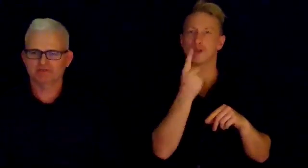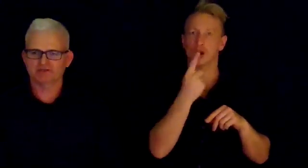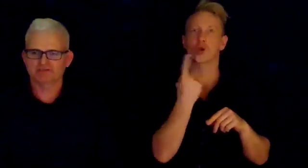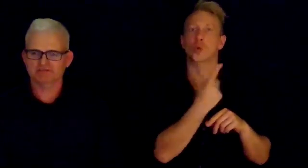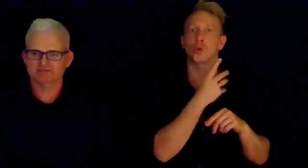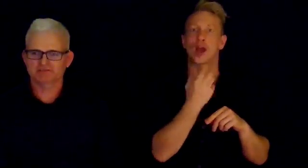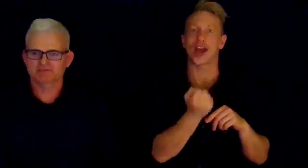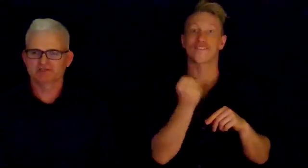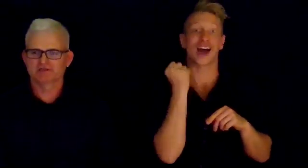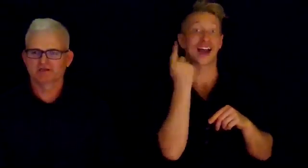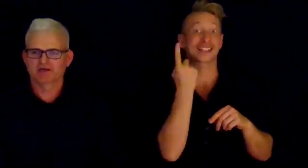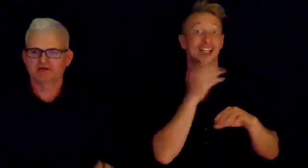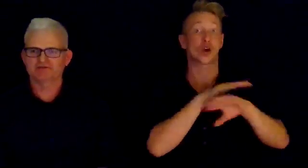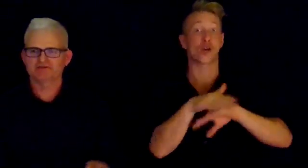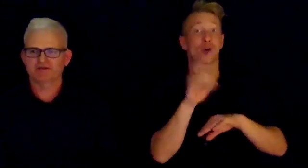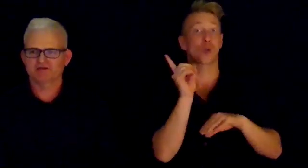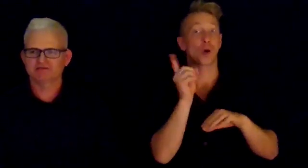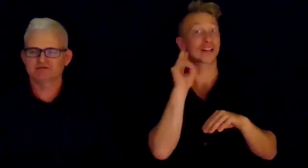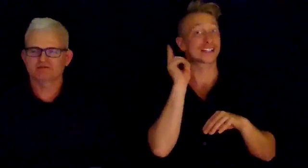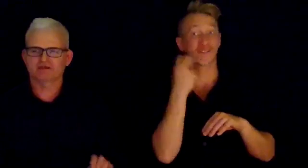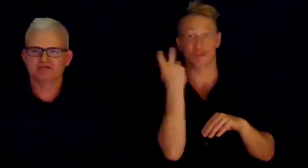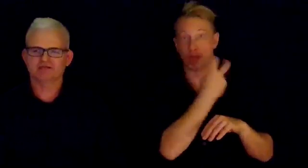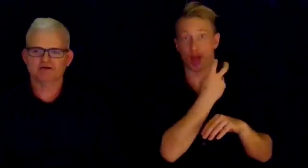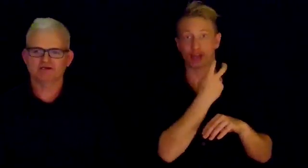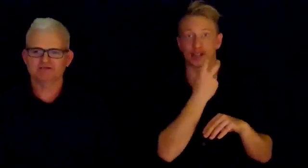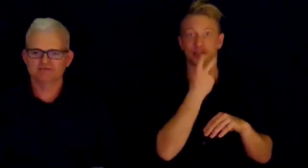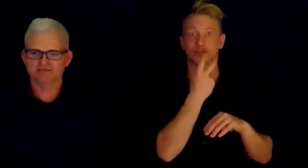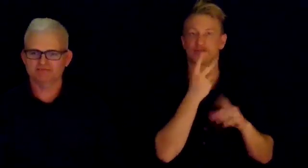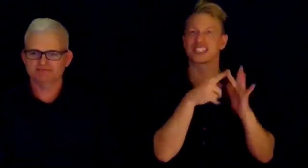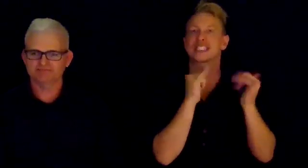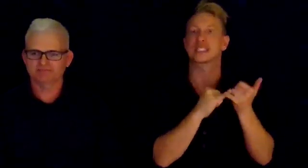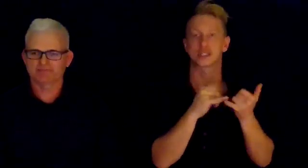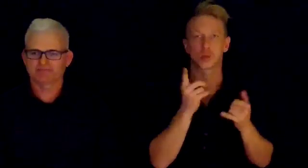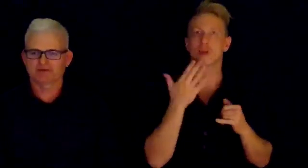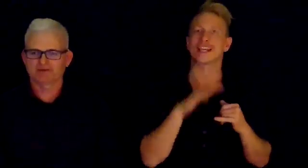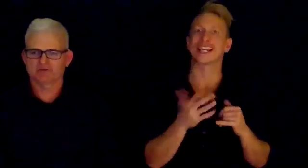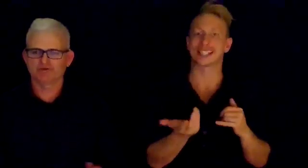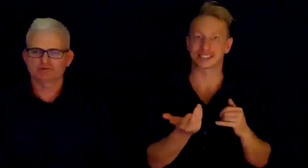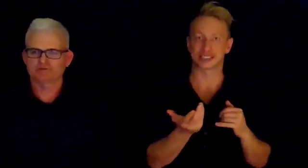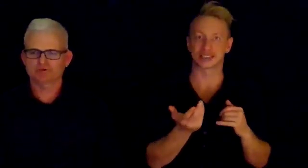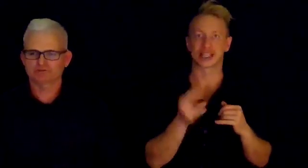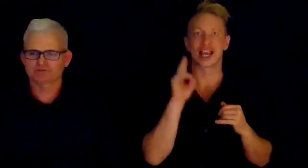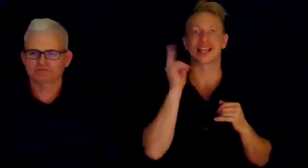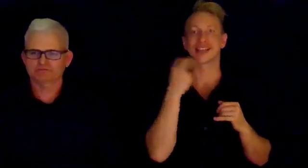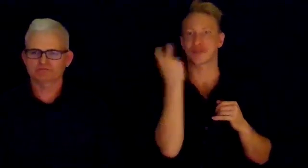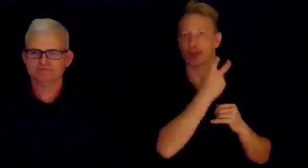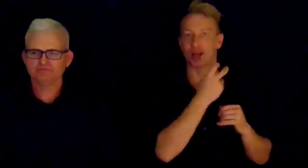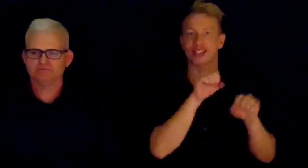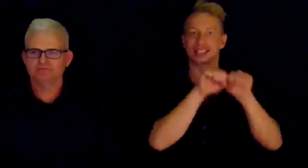understanding of deafblindness and understands the NDIS system and your